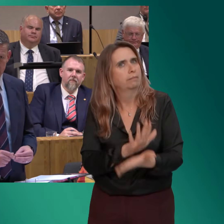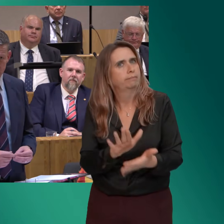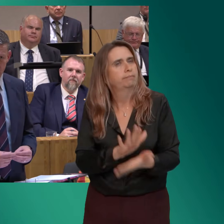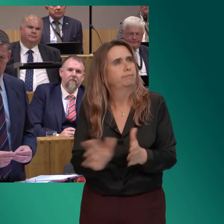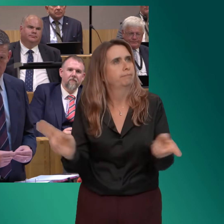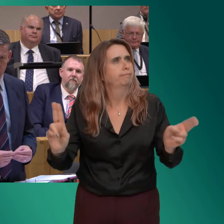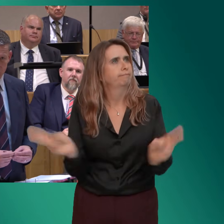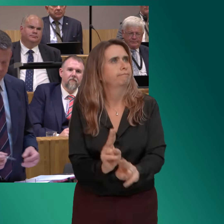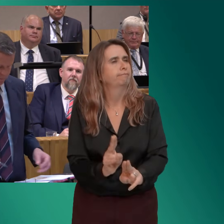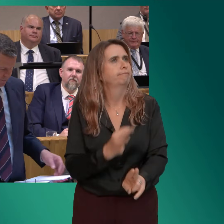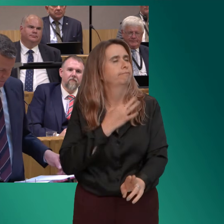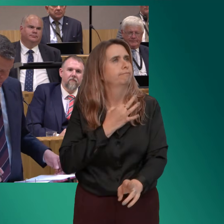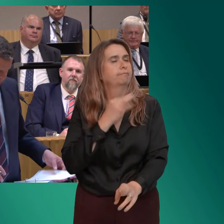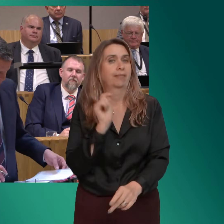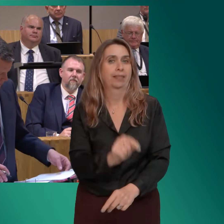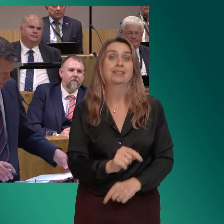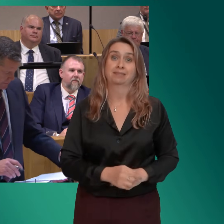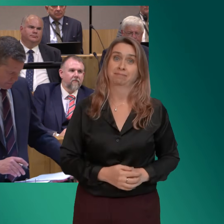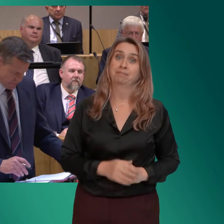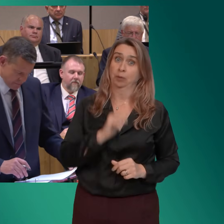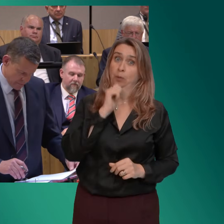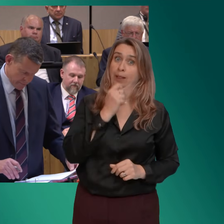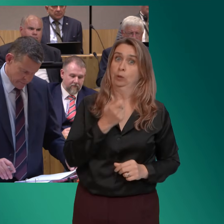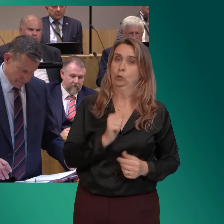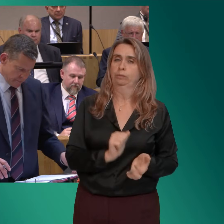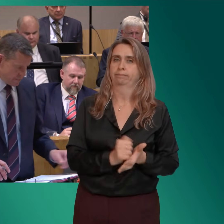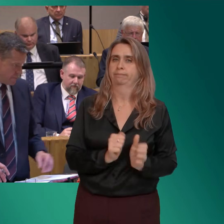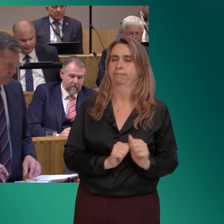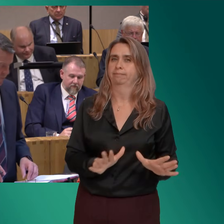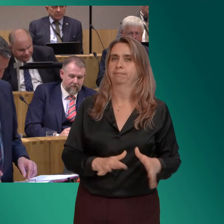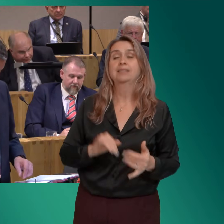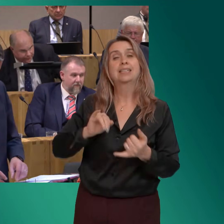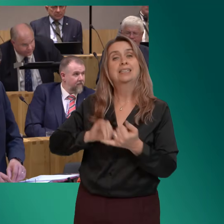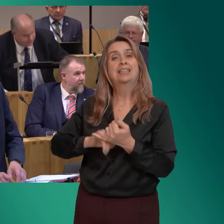bring details forward in due course. Question 4,